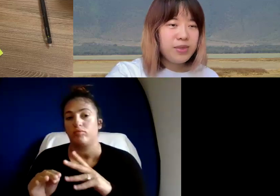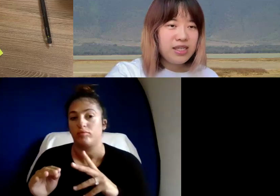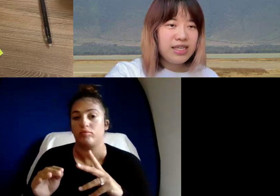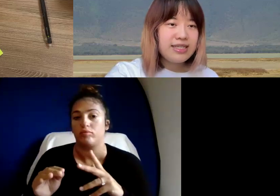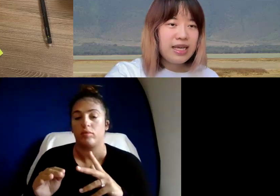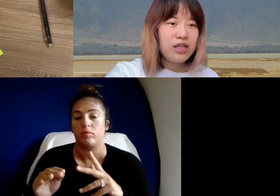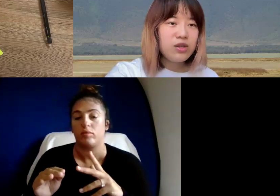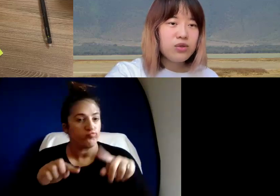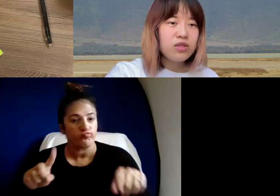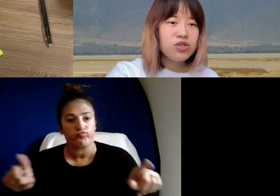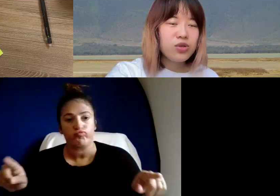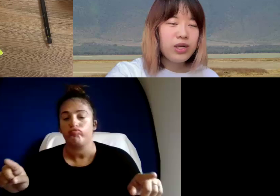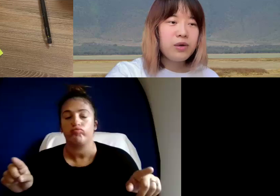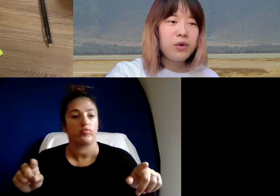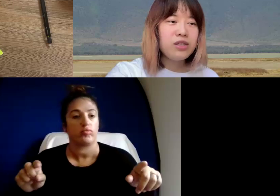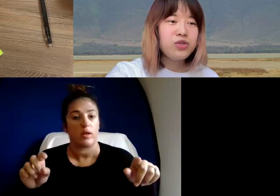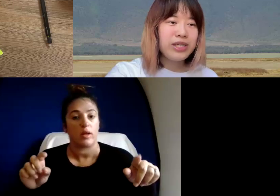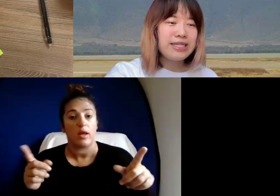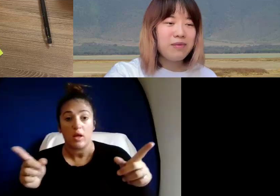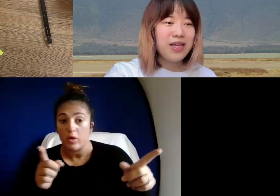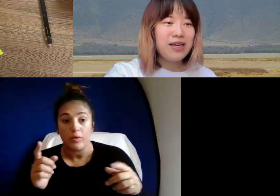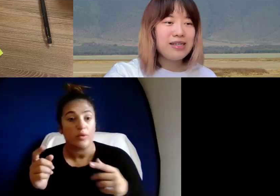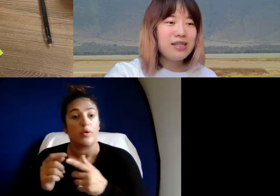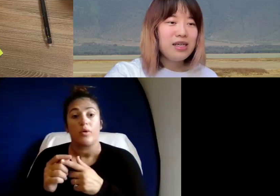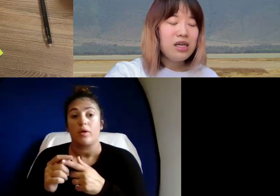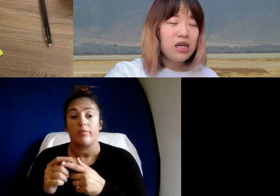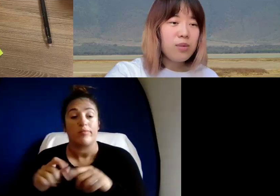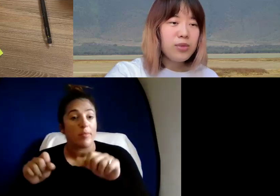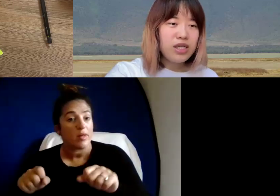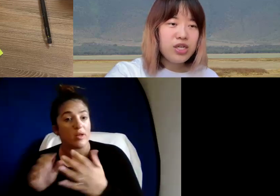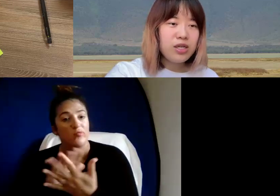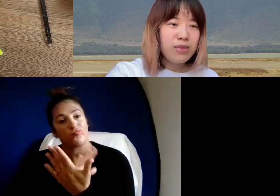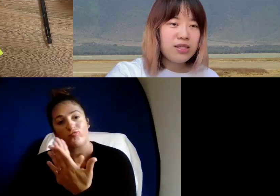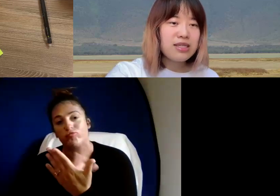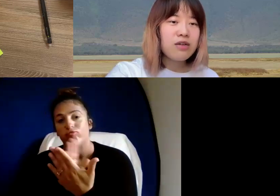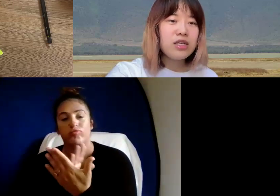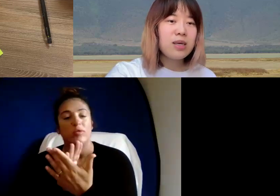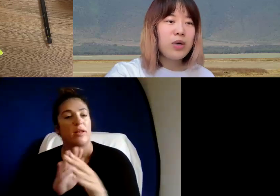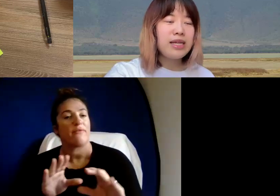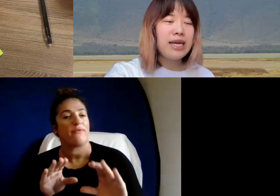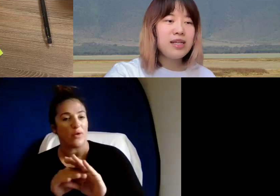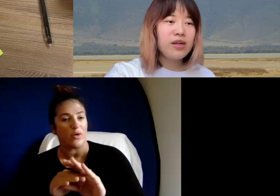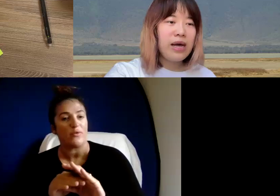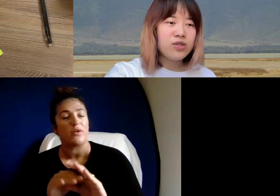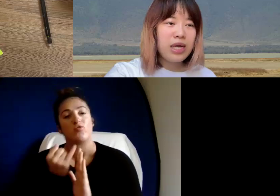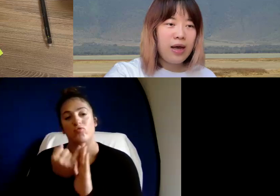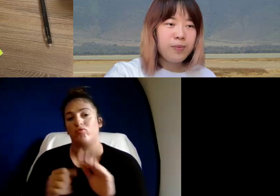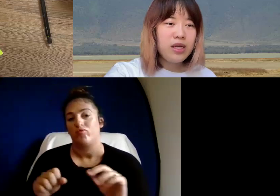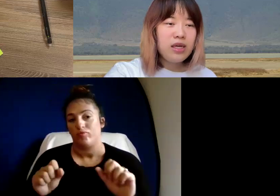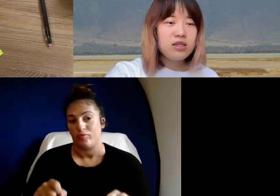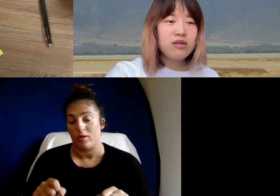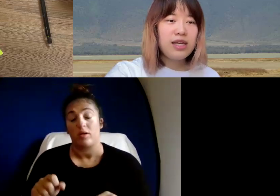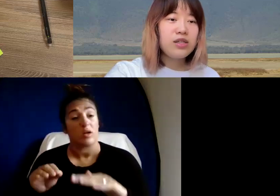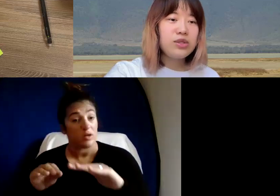no matter their abilities, can use, join, or enjoy something. Accommodation means giving someone a little extra